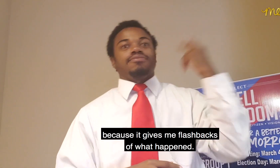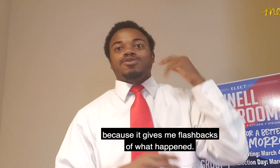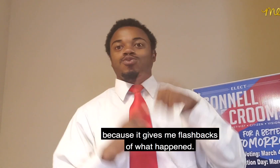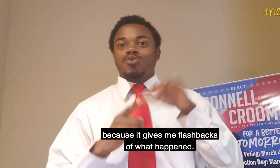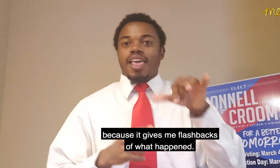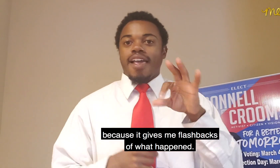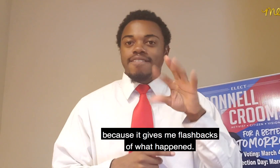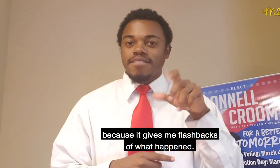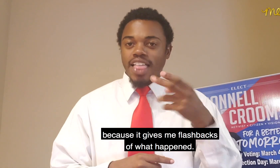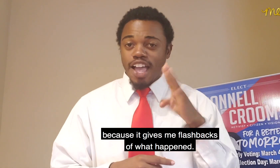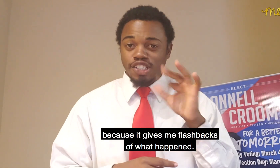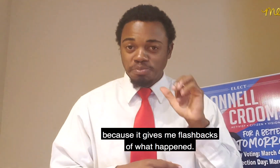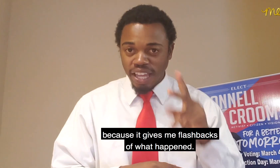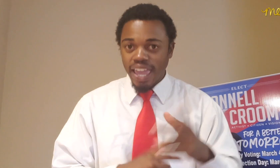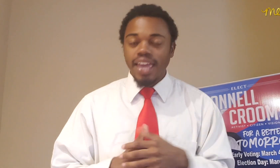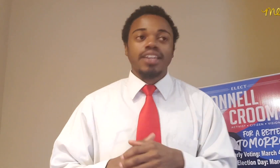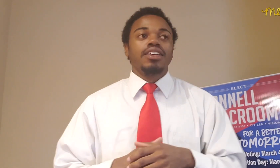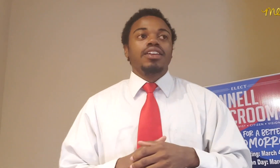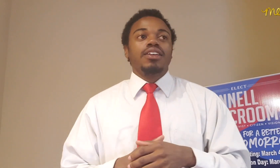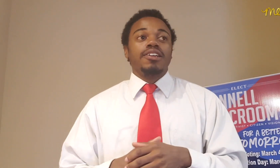Because it gives me flashbacks of what happened.